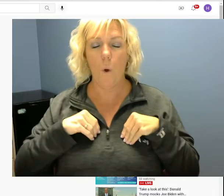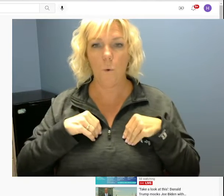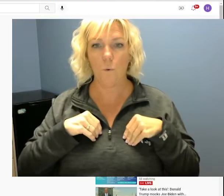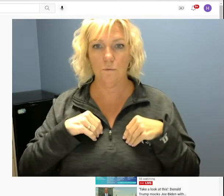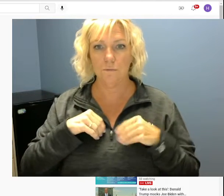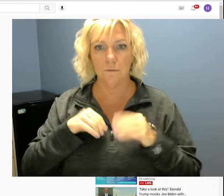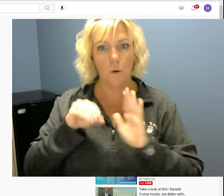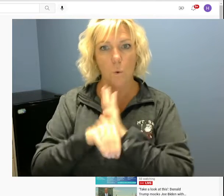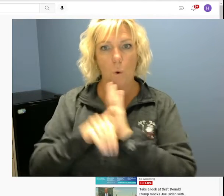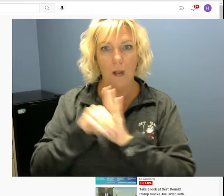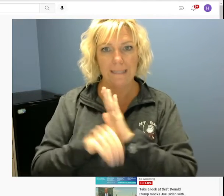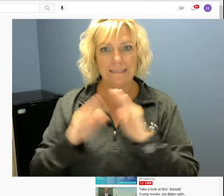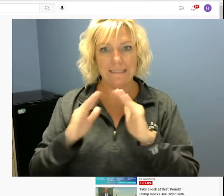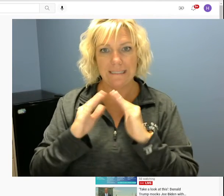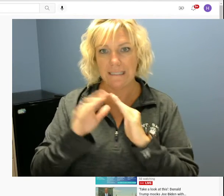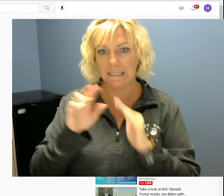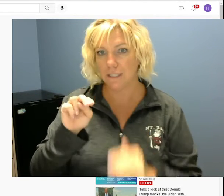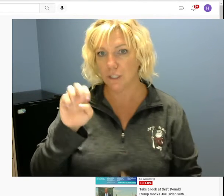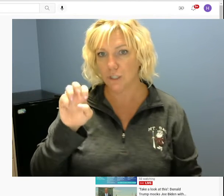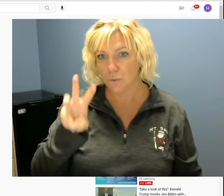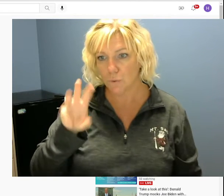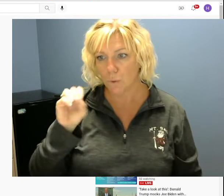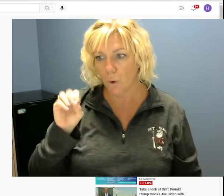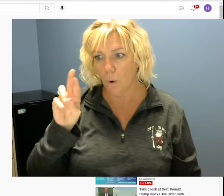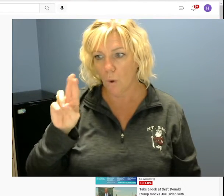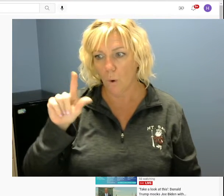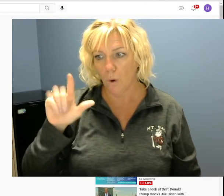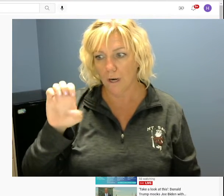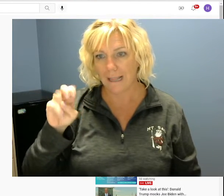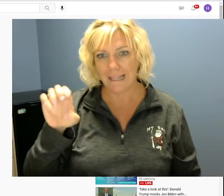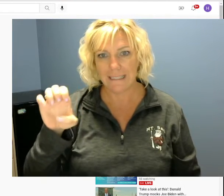out. So Jefferson